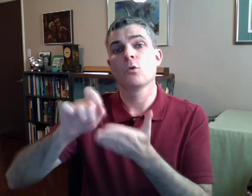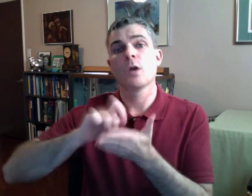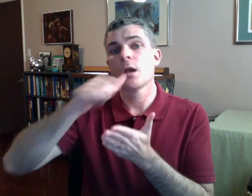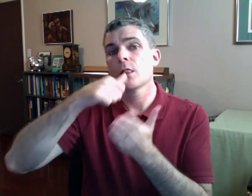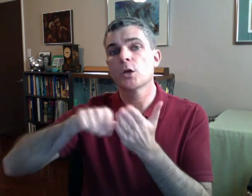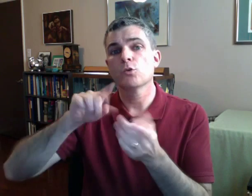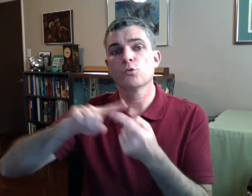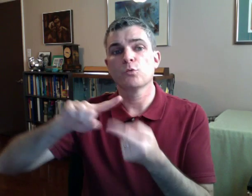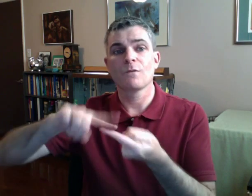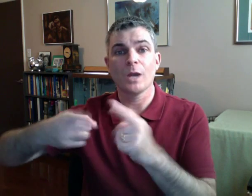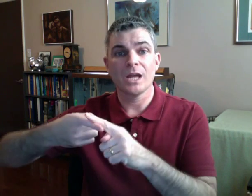to be member of